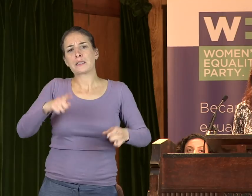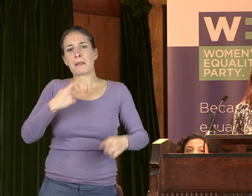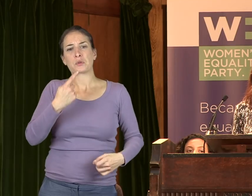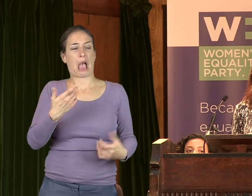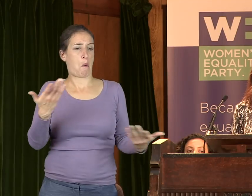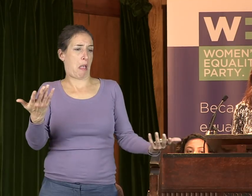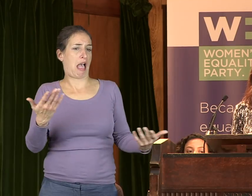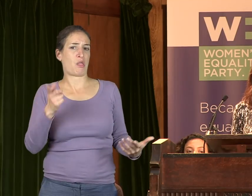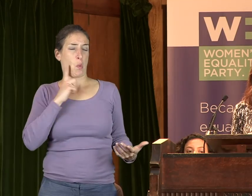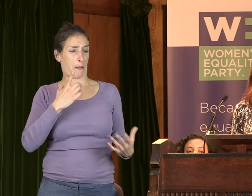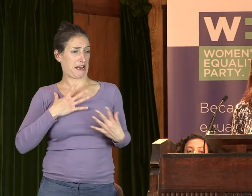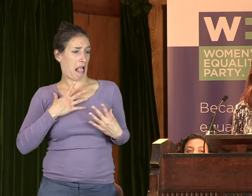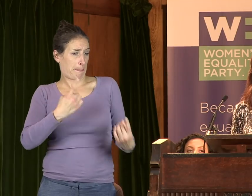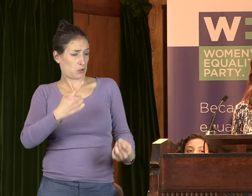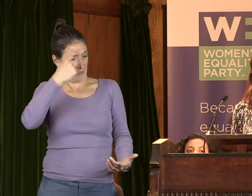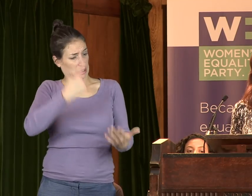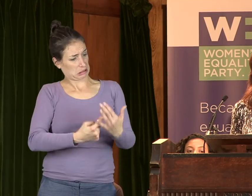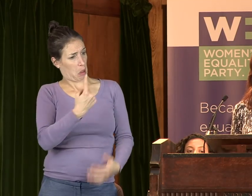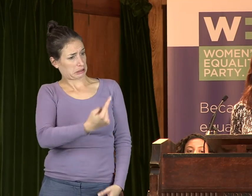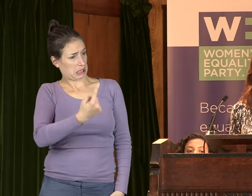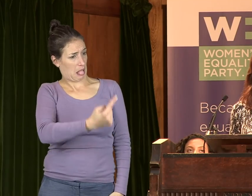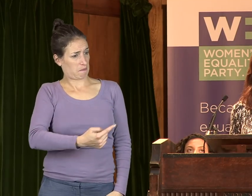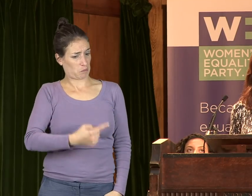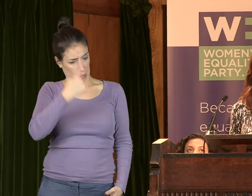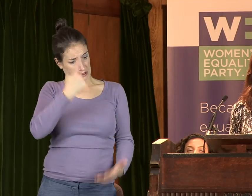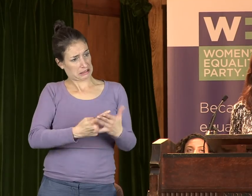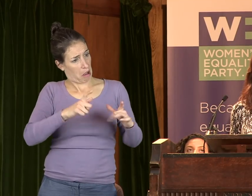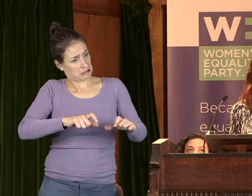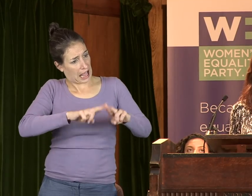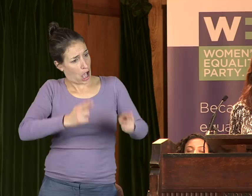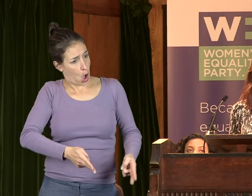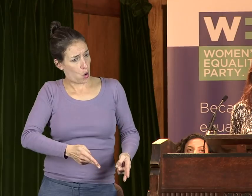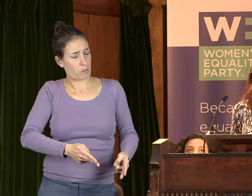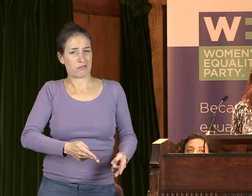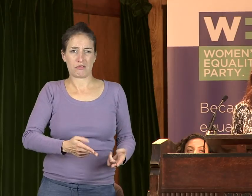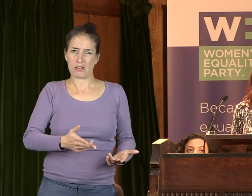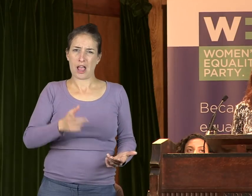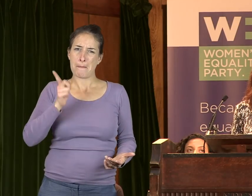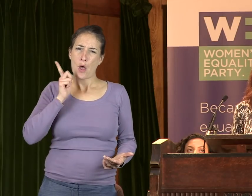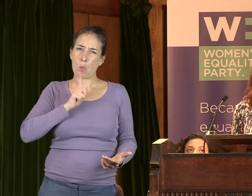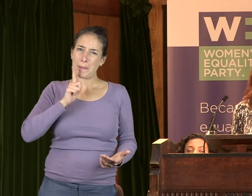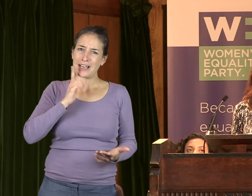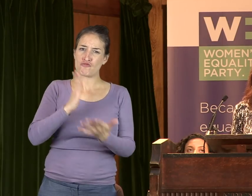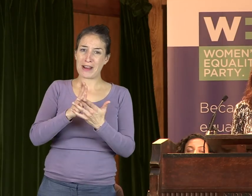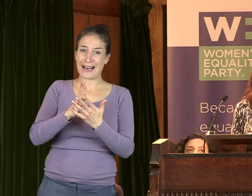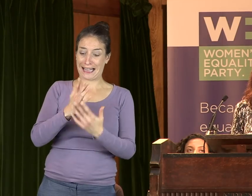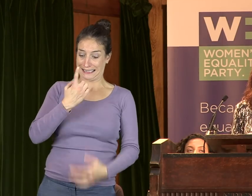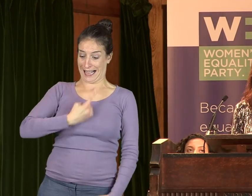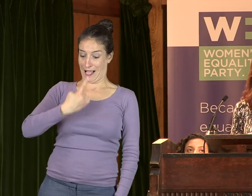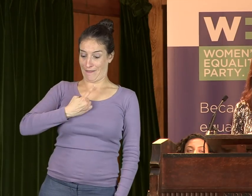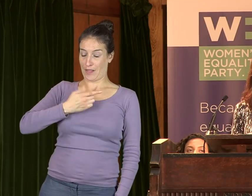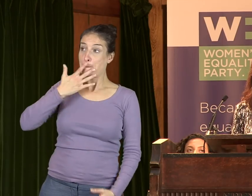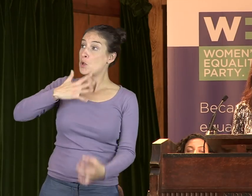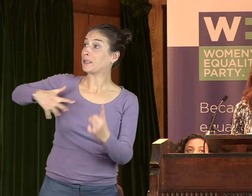women's lifestyle choices, as if women choose to be poor. But women don't make choices in a vacuum.